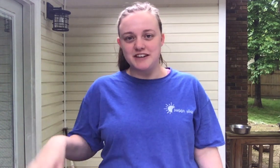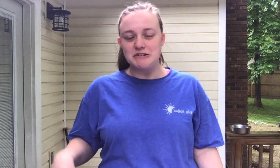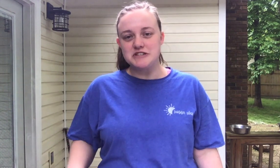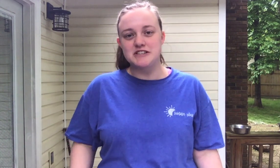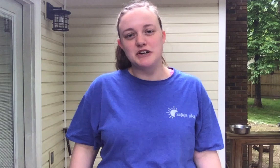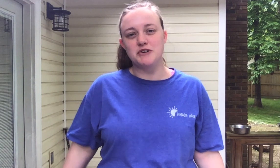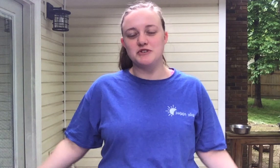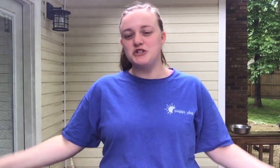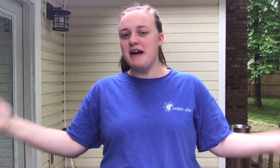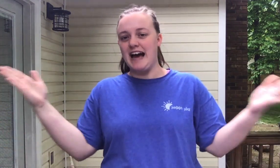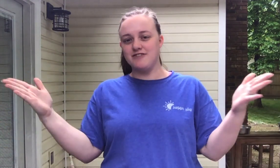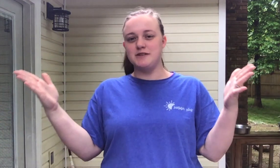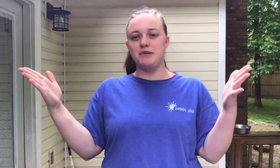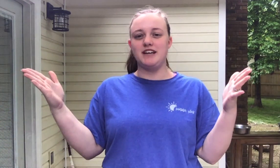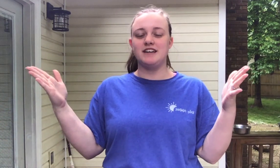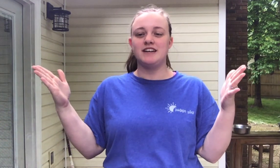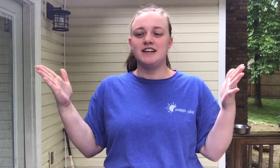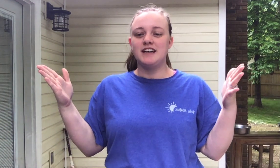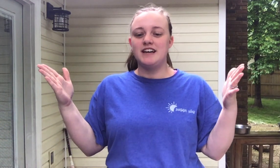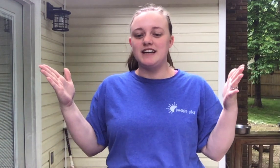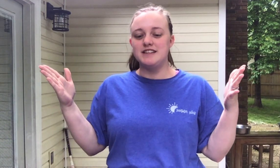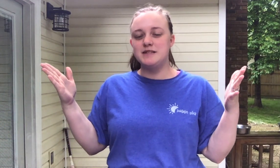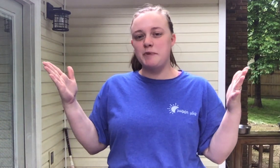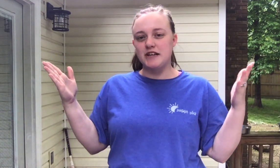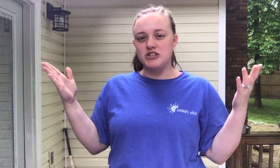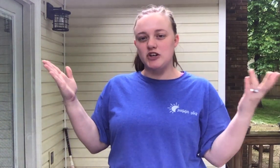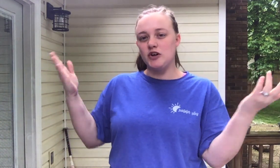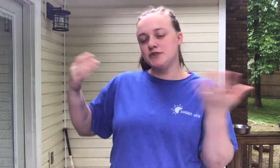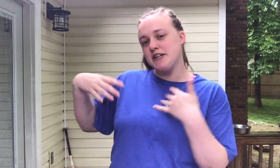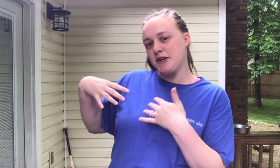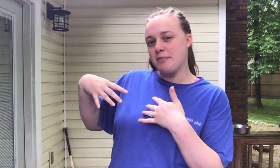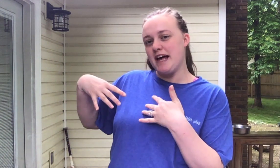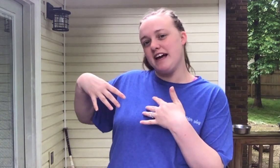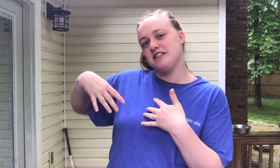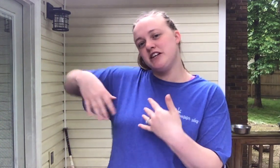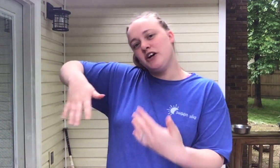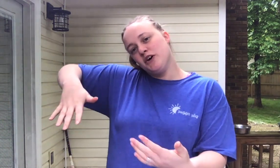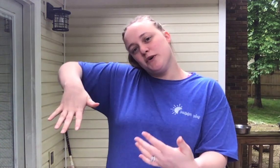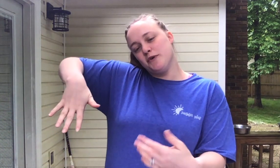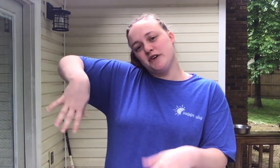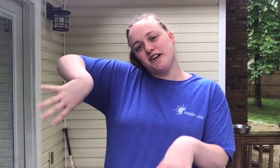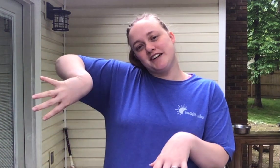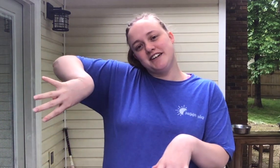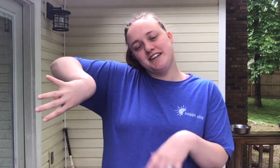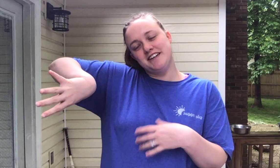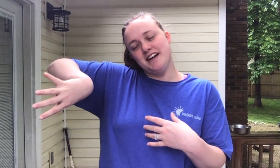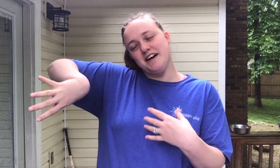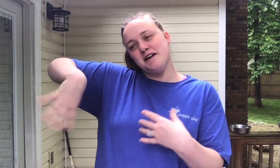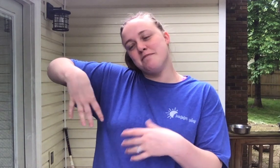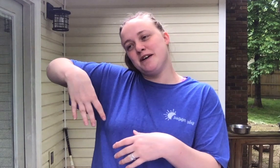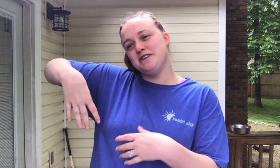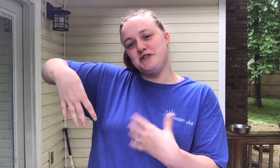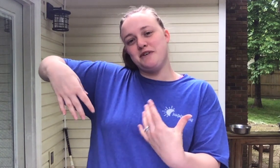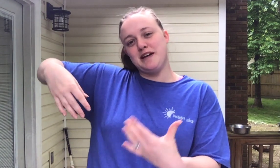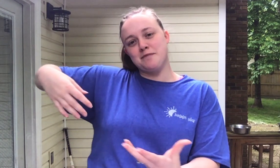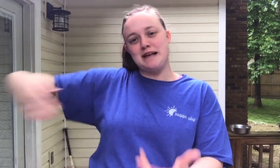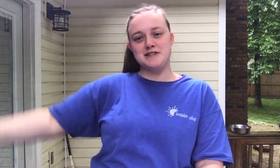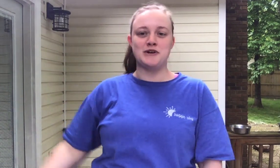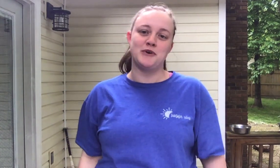just Googled. You have to be in this picture holding your pet or doing your best to hold